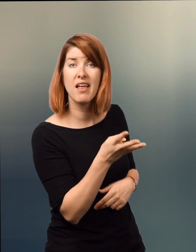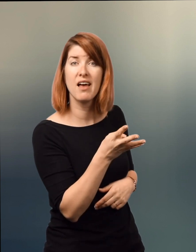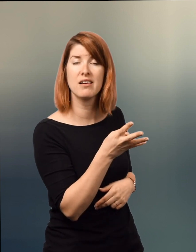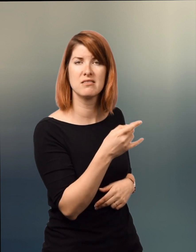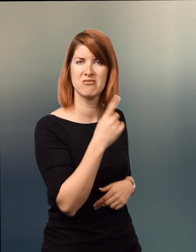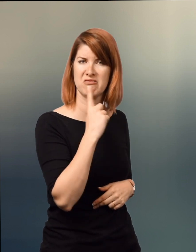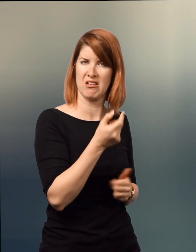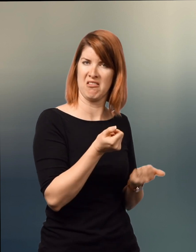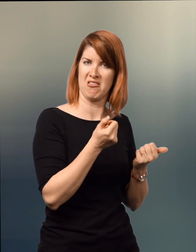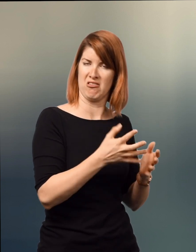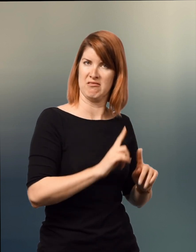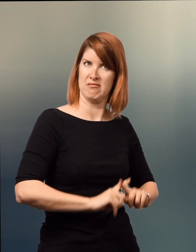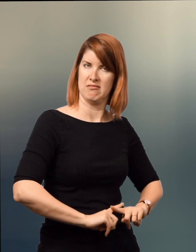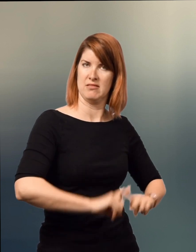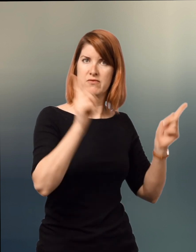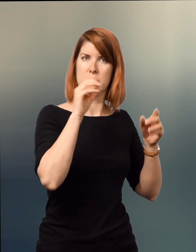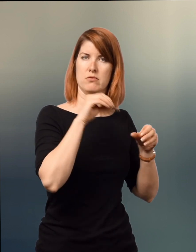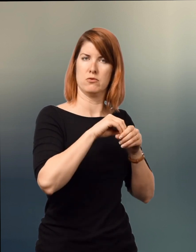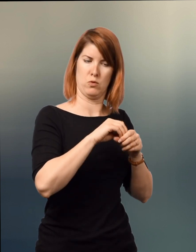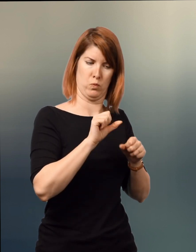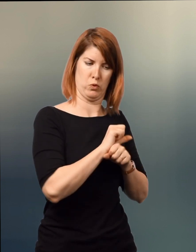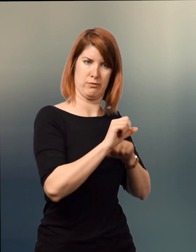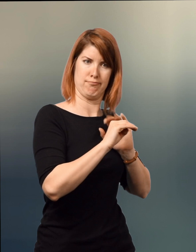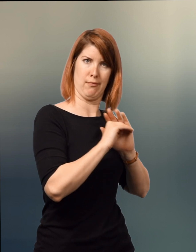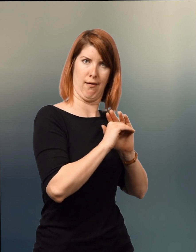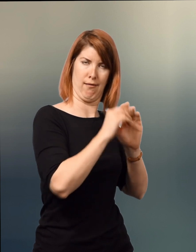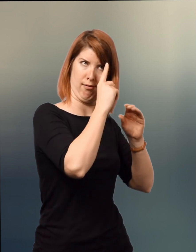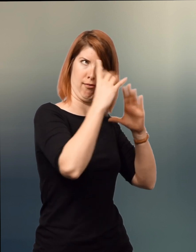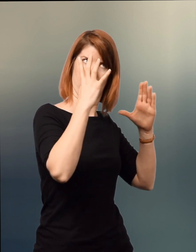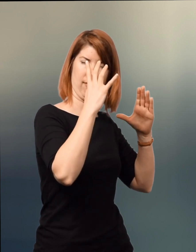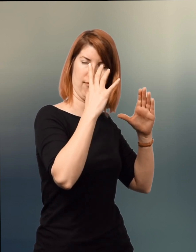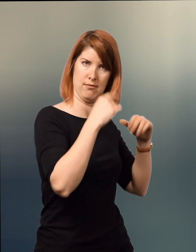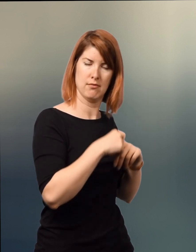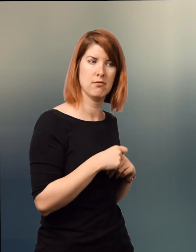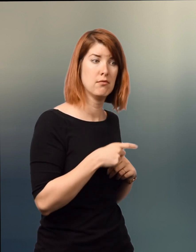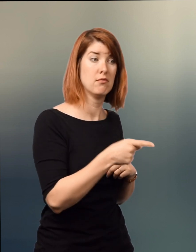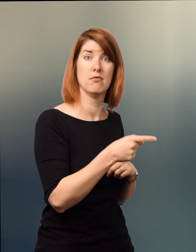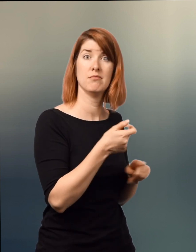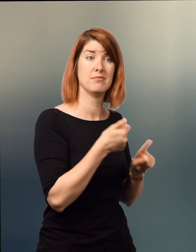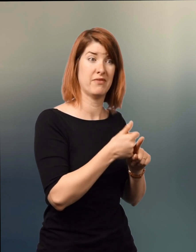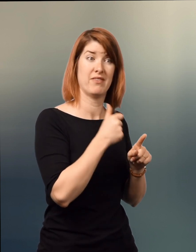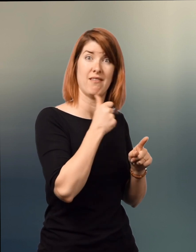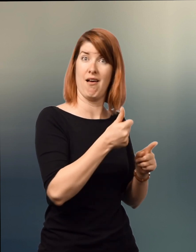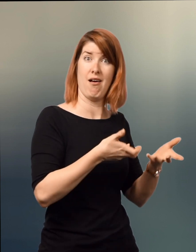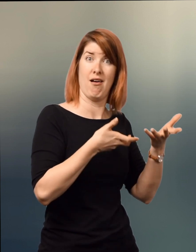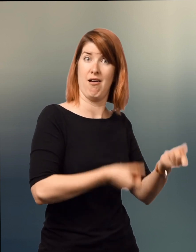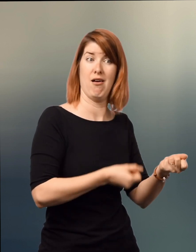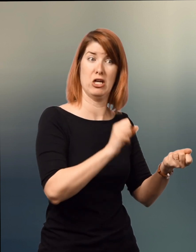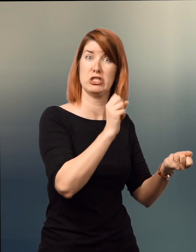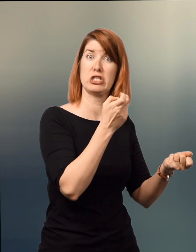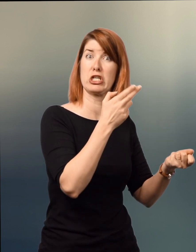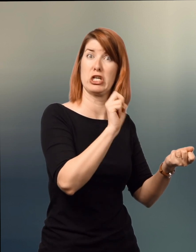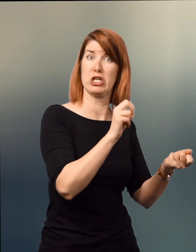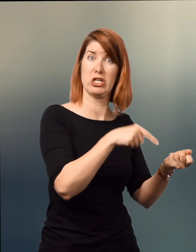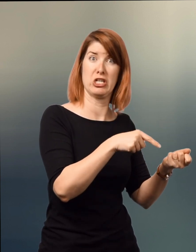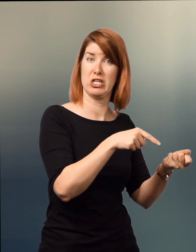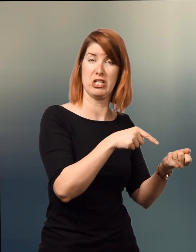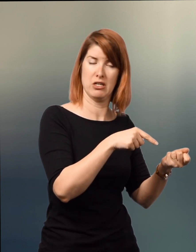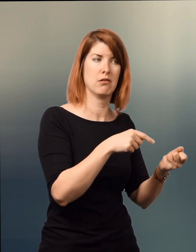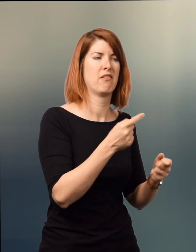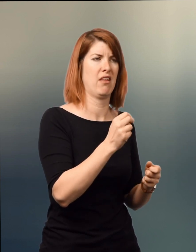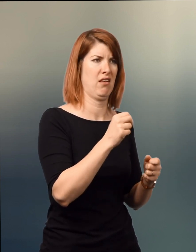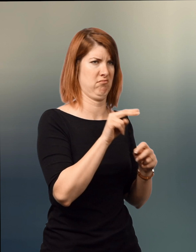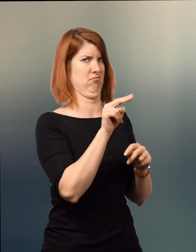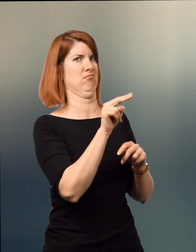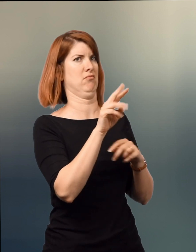call abuse or neglect, creates a very different internal working model in a child. An insecurely attached child